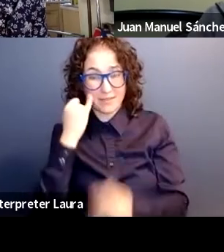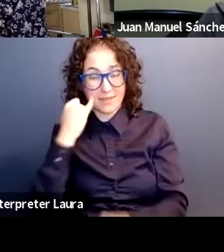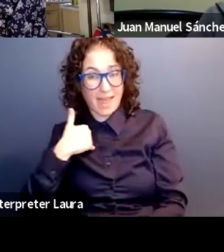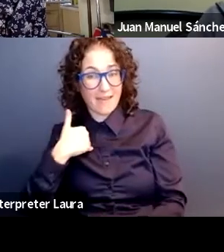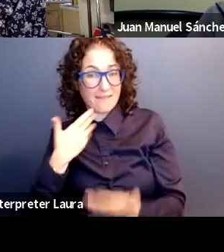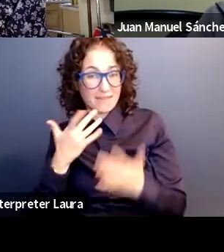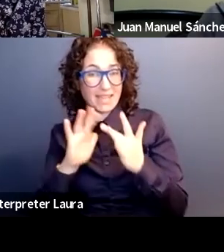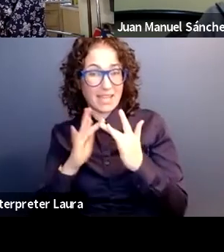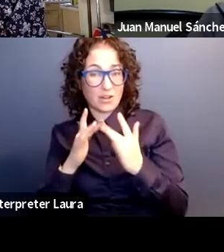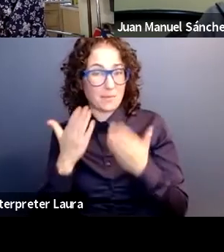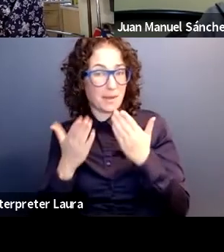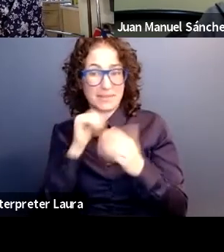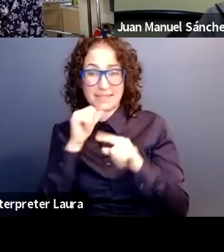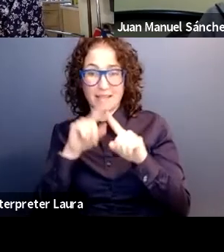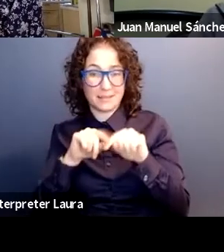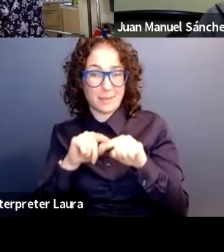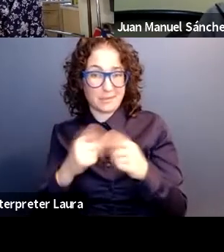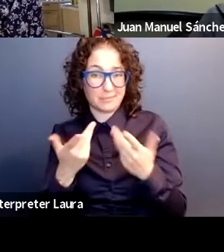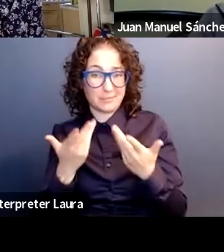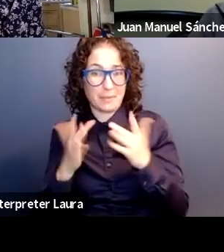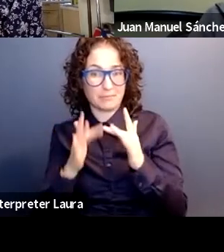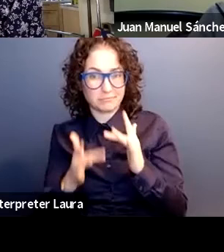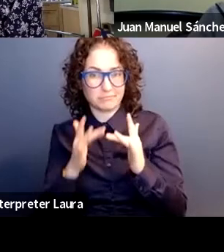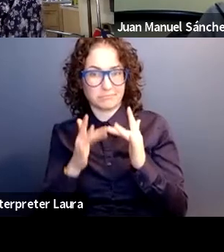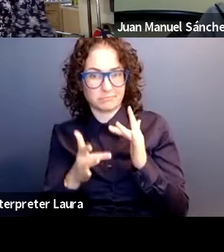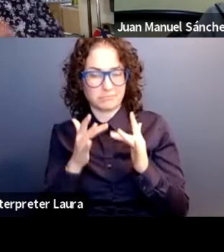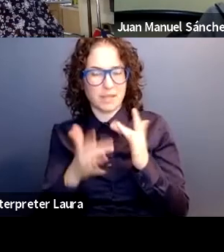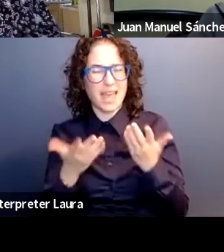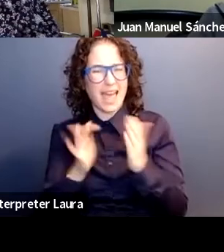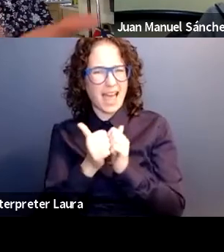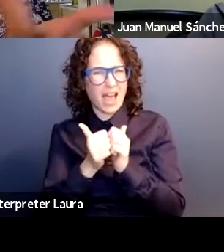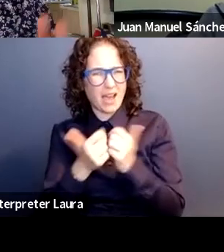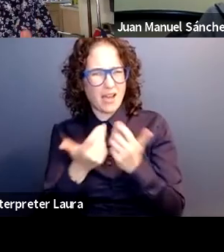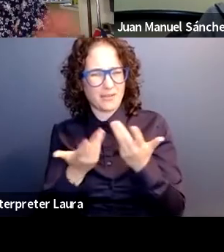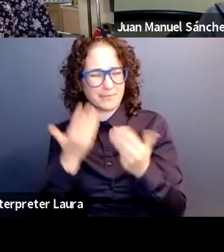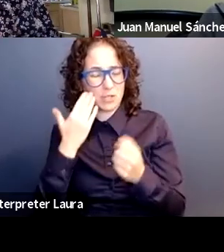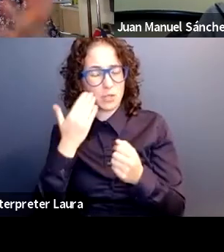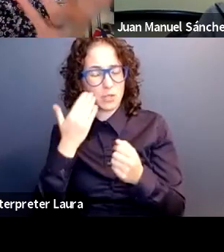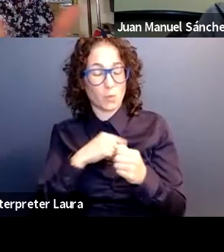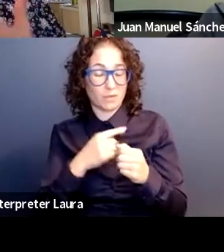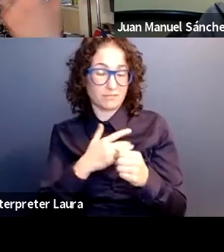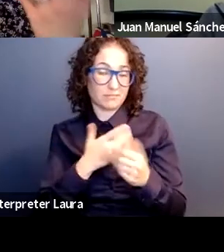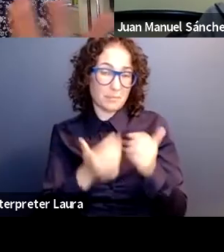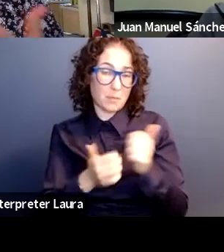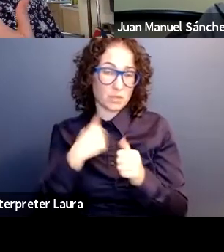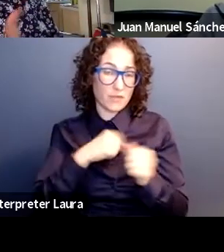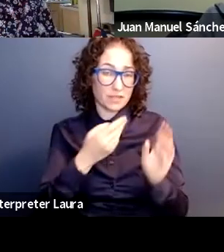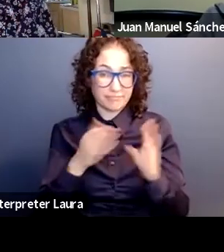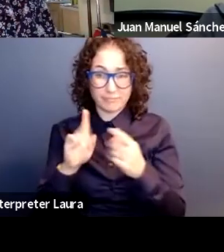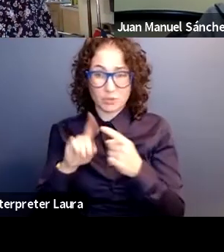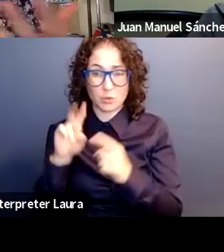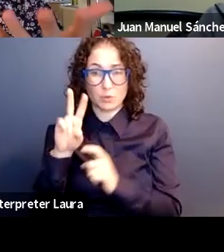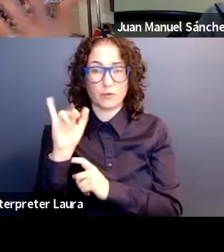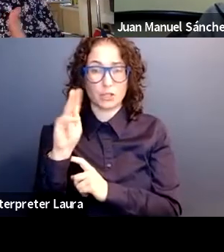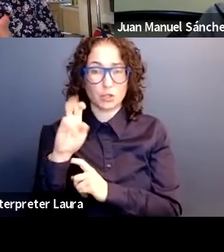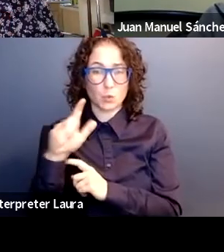the internet may not be reliable. How are we, as many of us are now pivoting to using these virtual